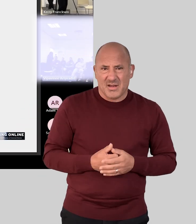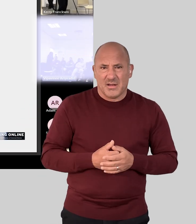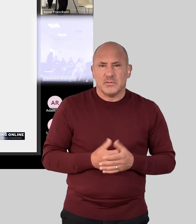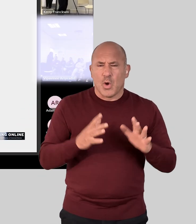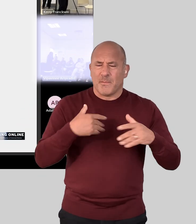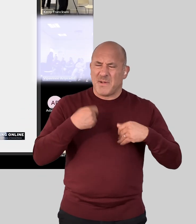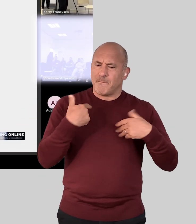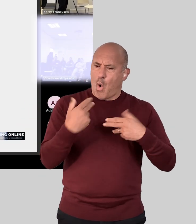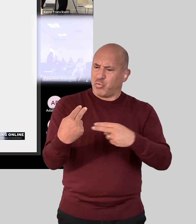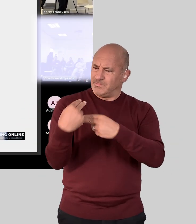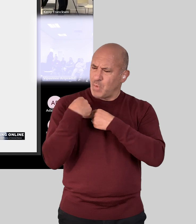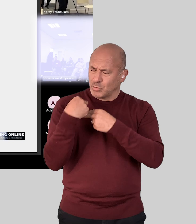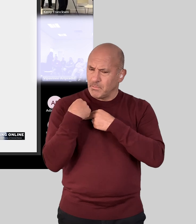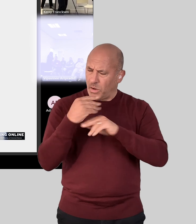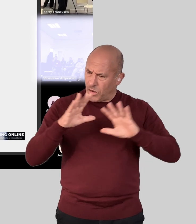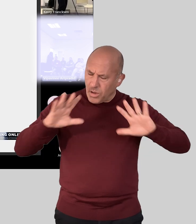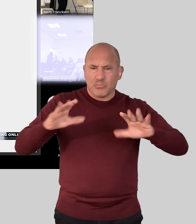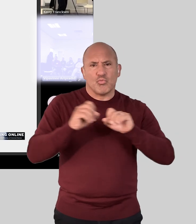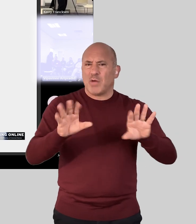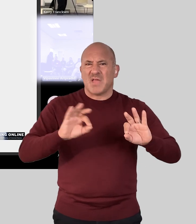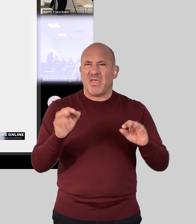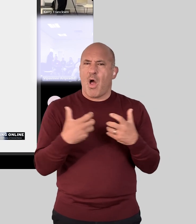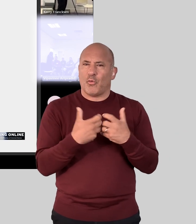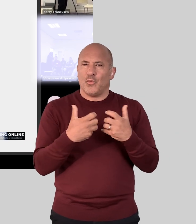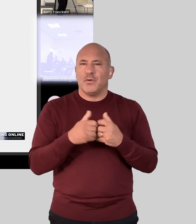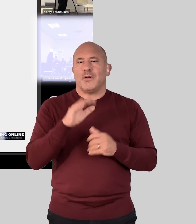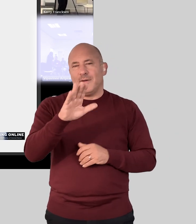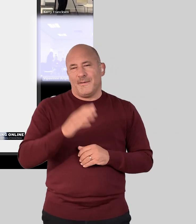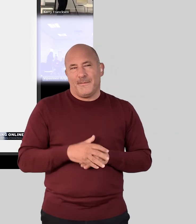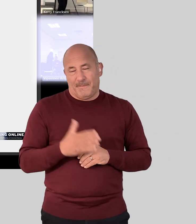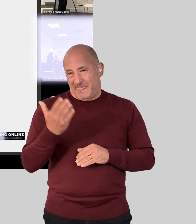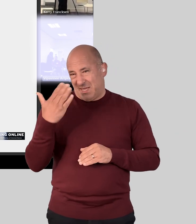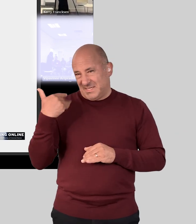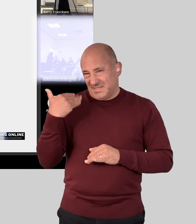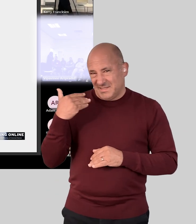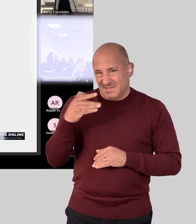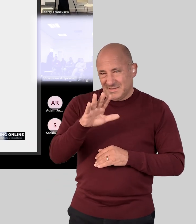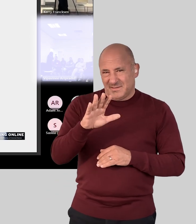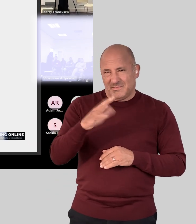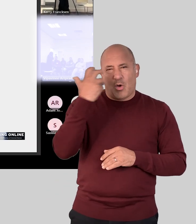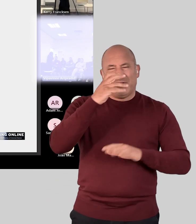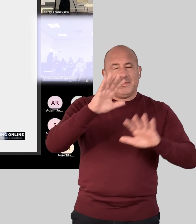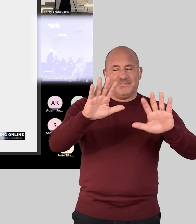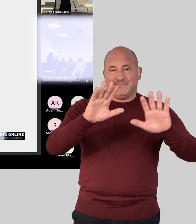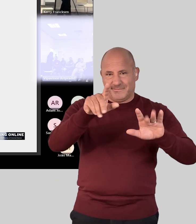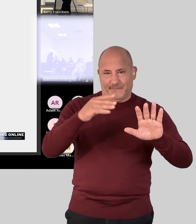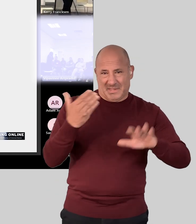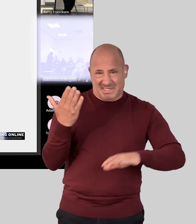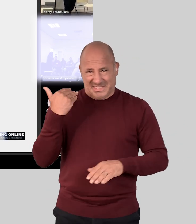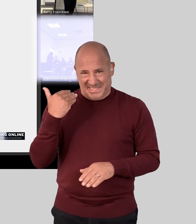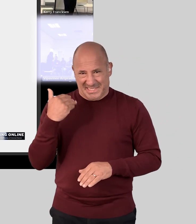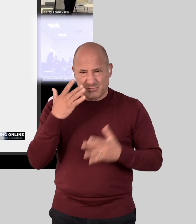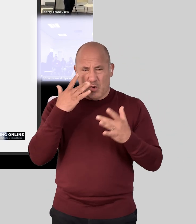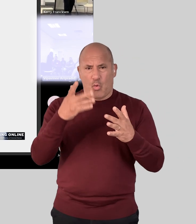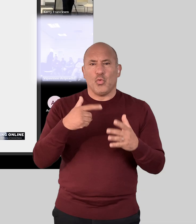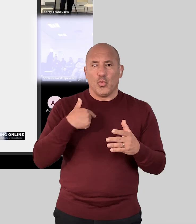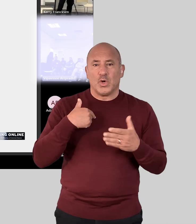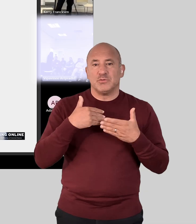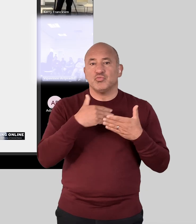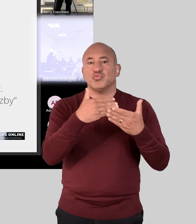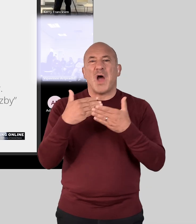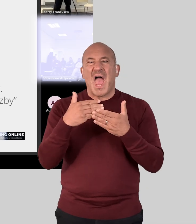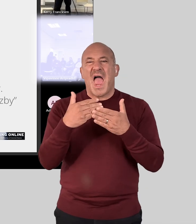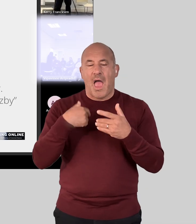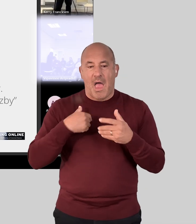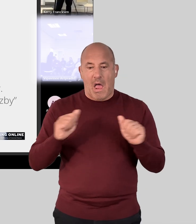on TV, on stage, on other platforms, but how can we do it responsibly? The previous example with